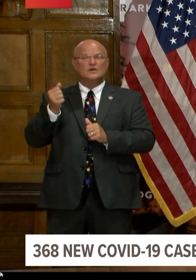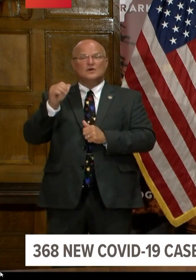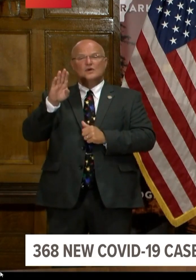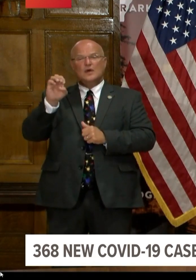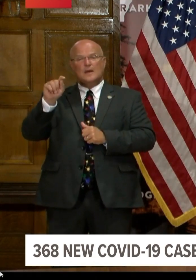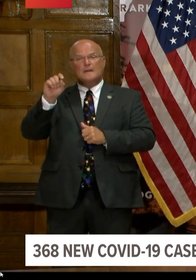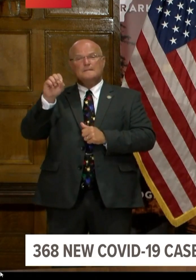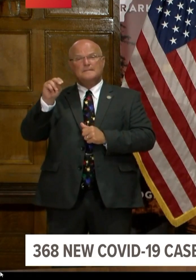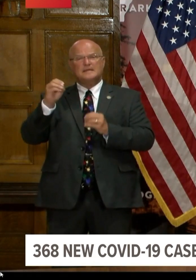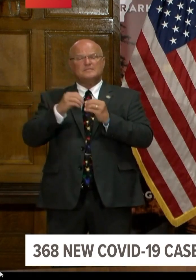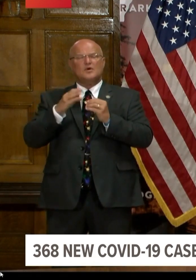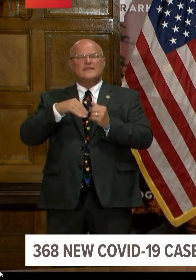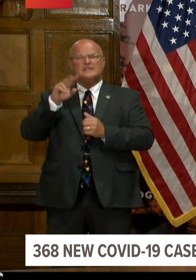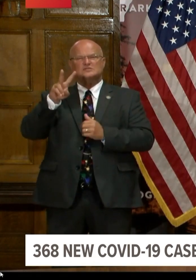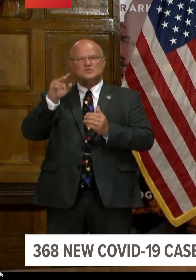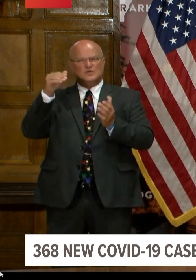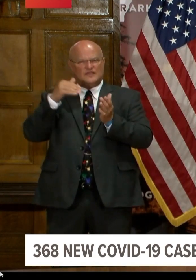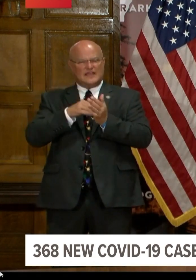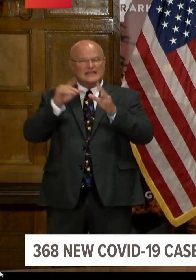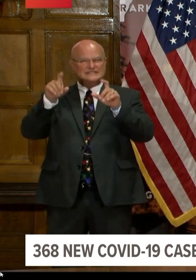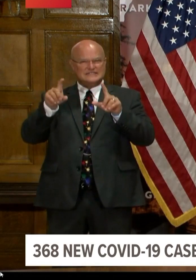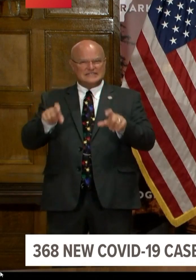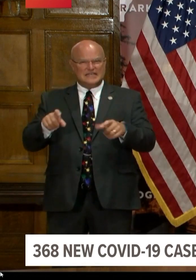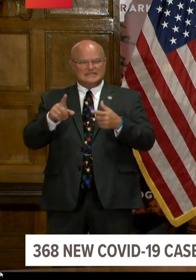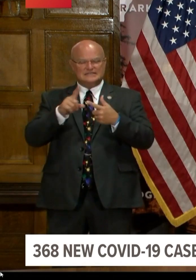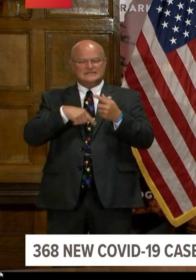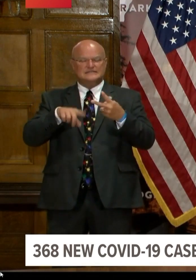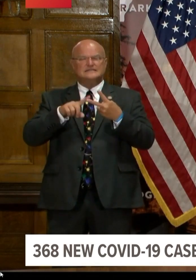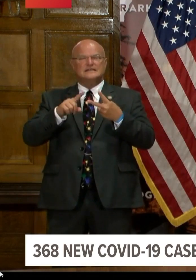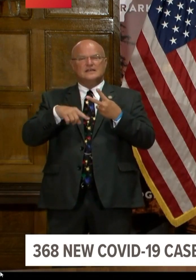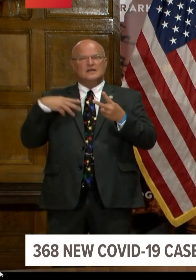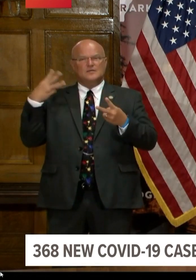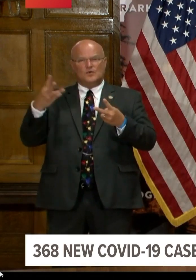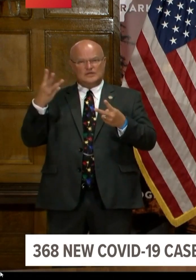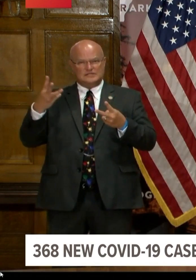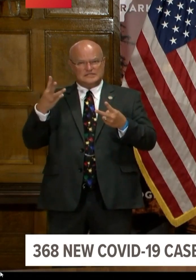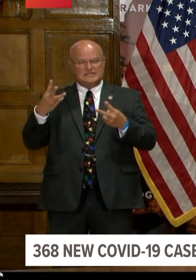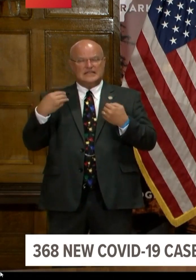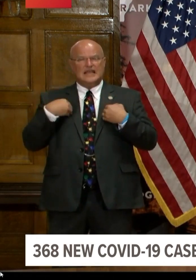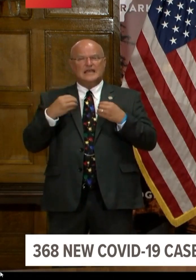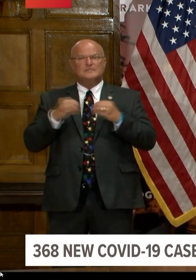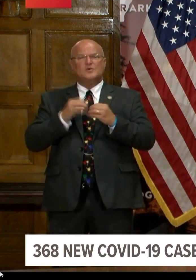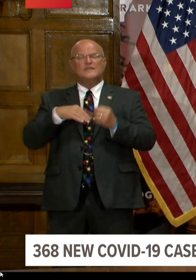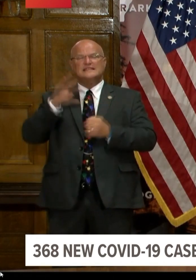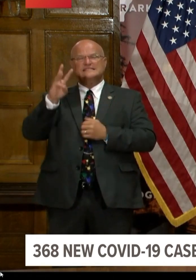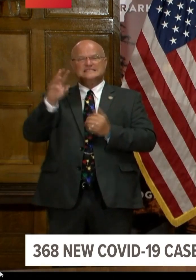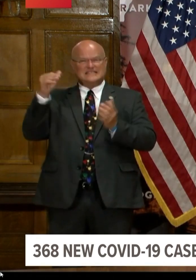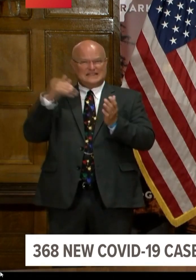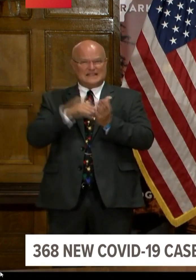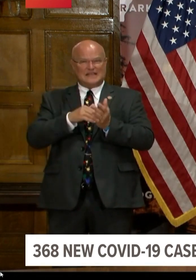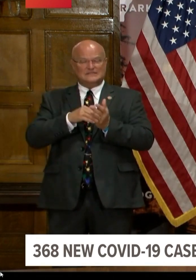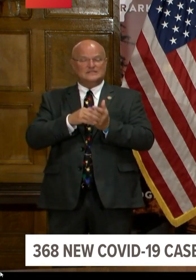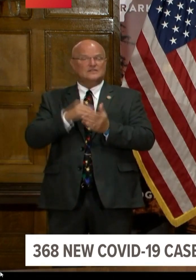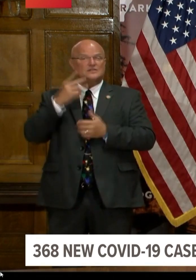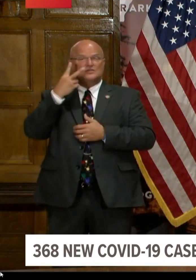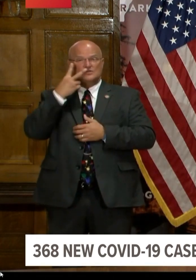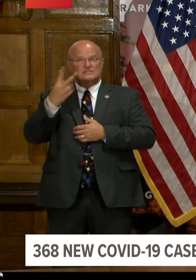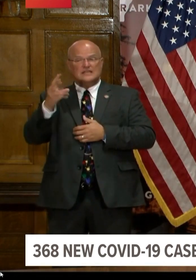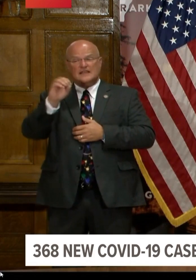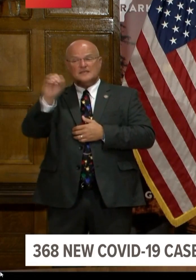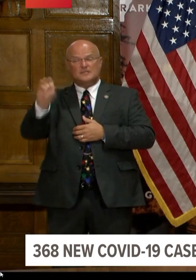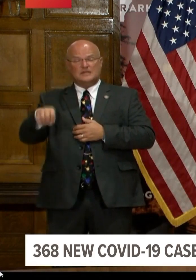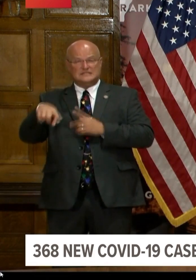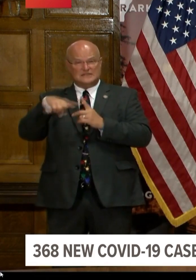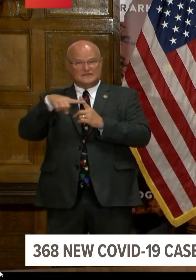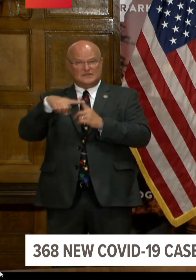Benton County with more than 2,000 tests added, and then Washington County with more than 6,000 tests added. So we should see their cumulative percent